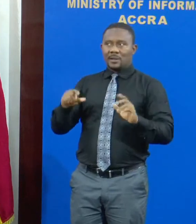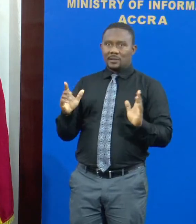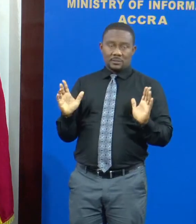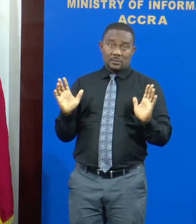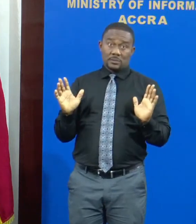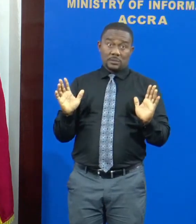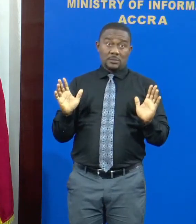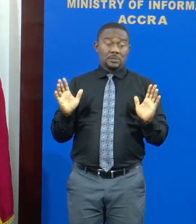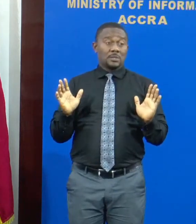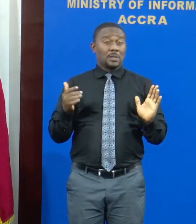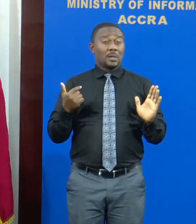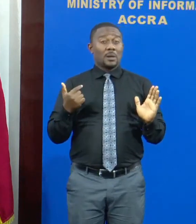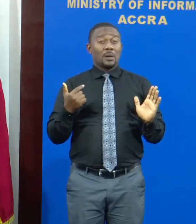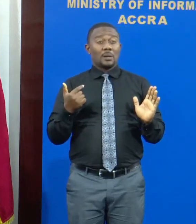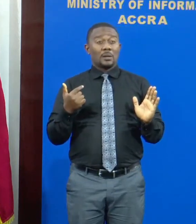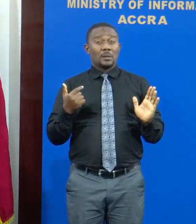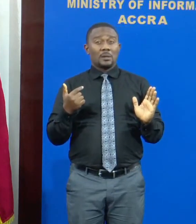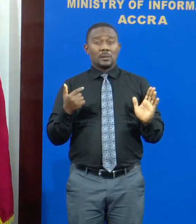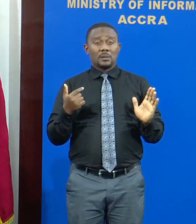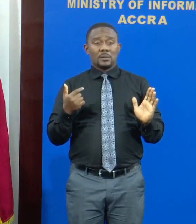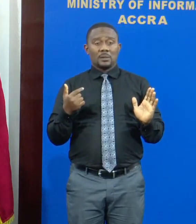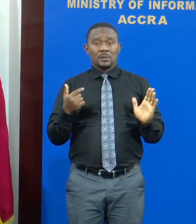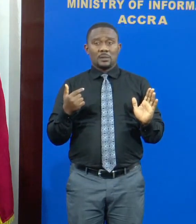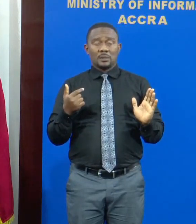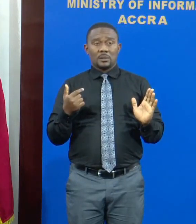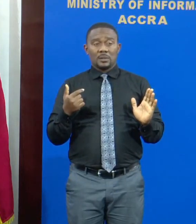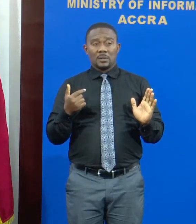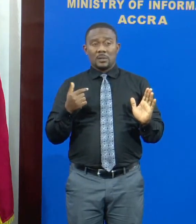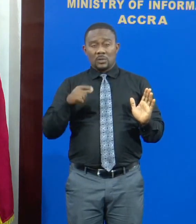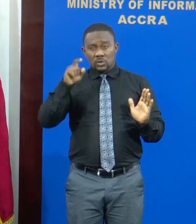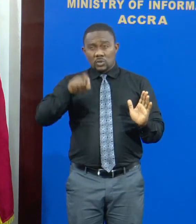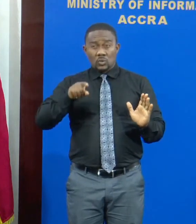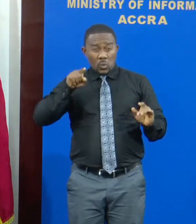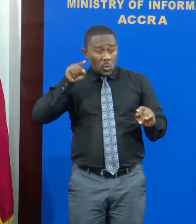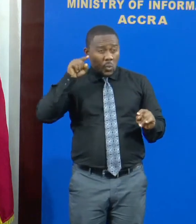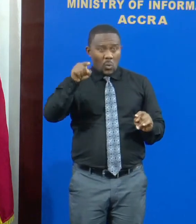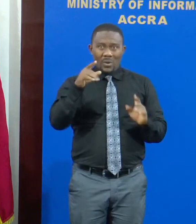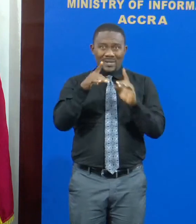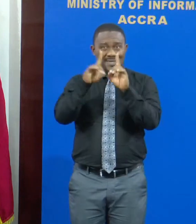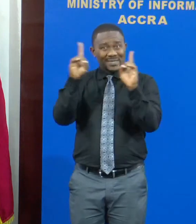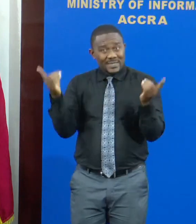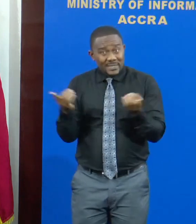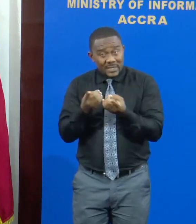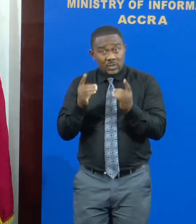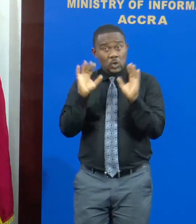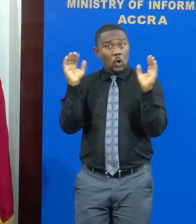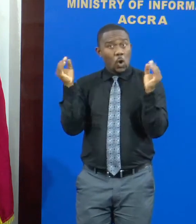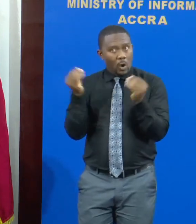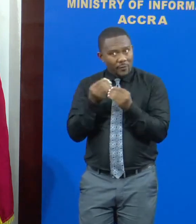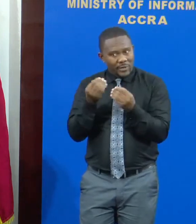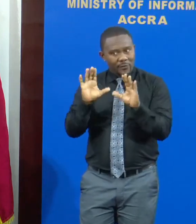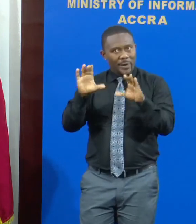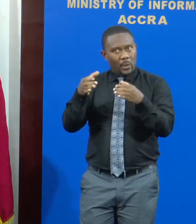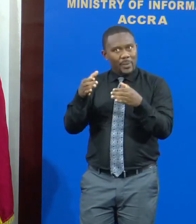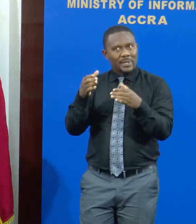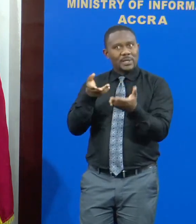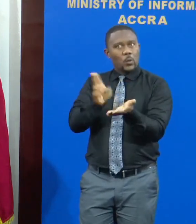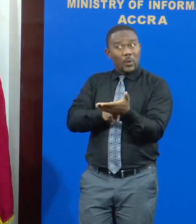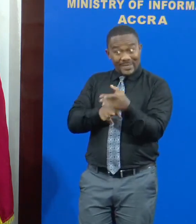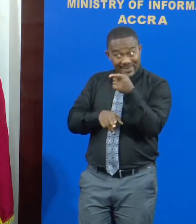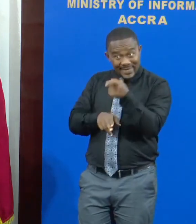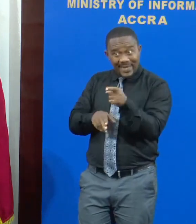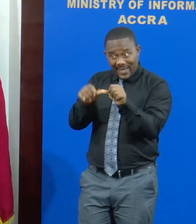I meant they can go to the district office of the community where they registered. Those